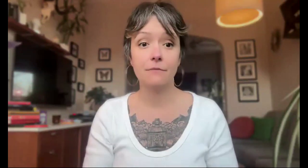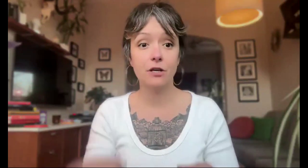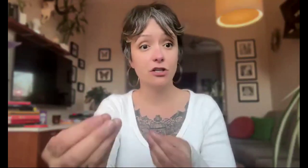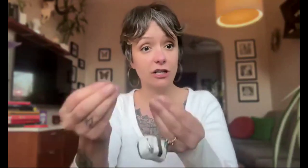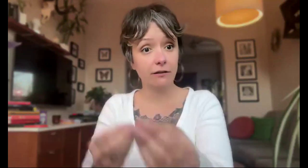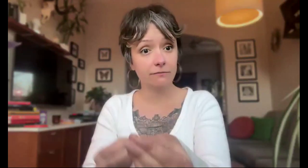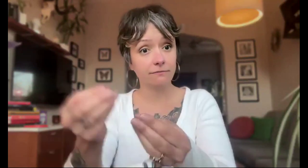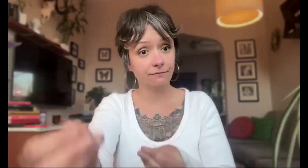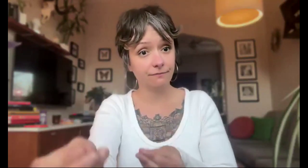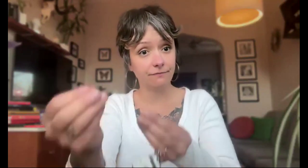Share.